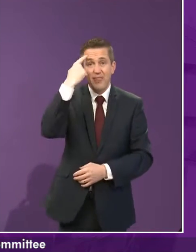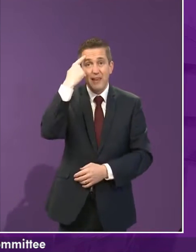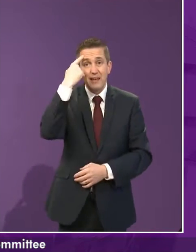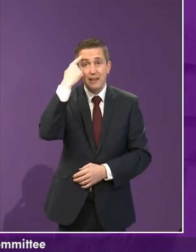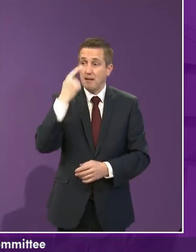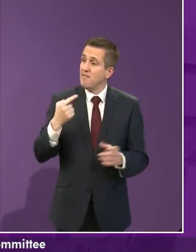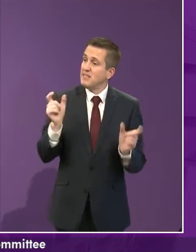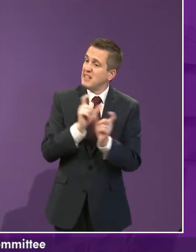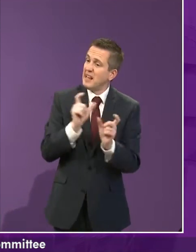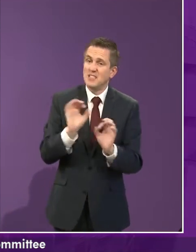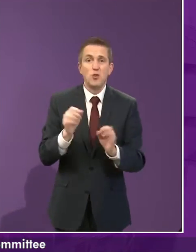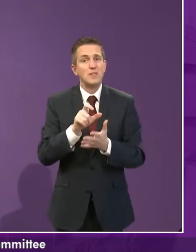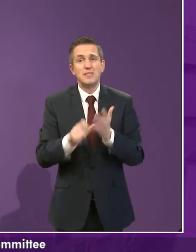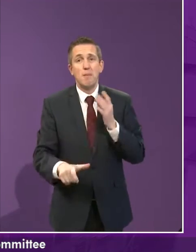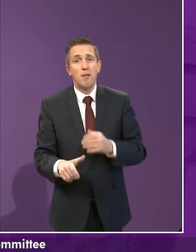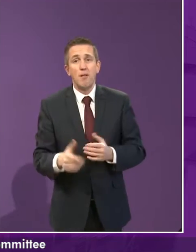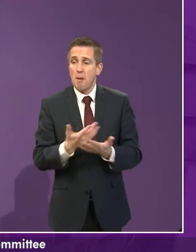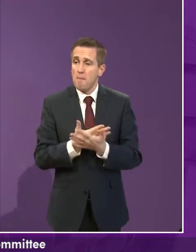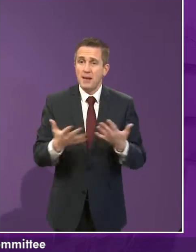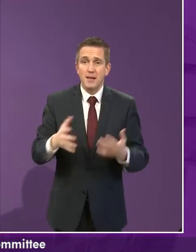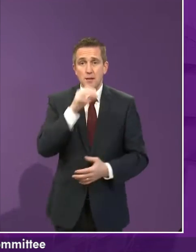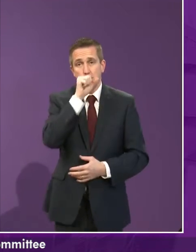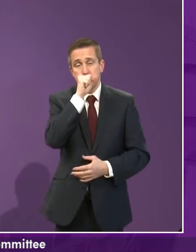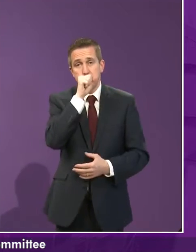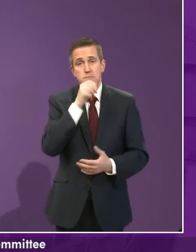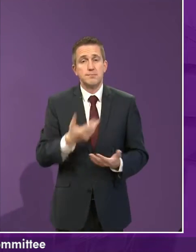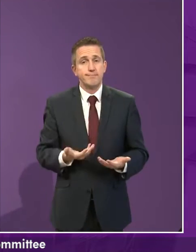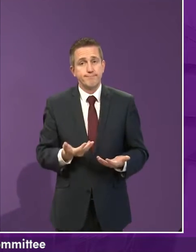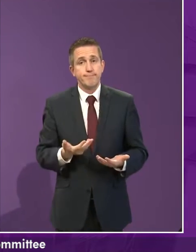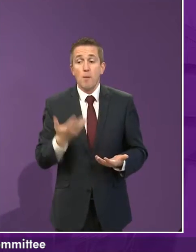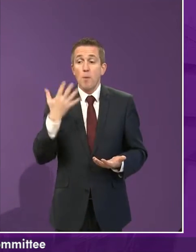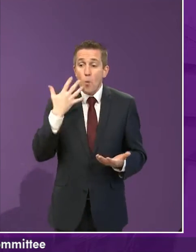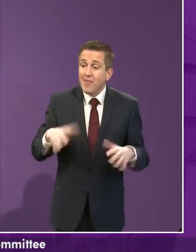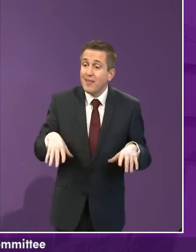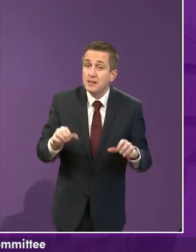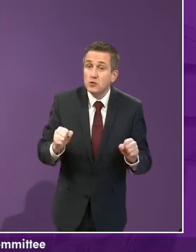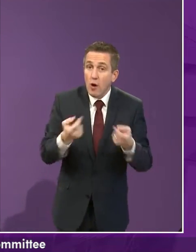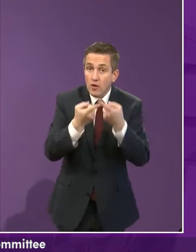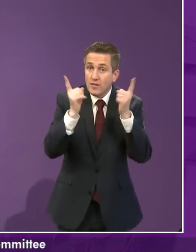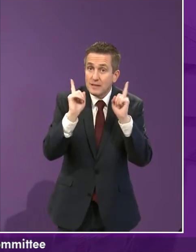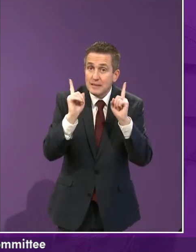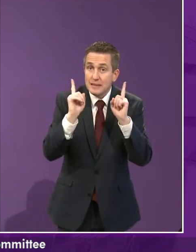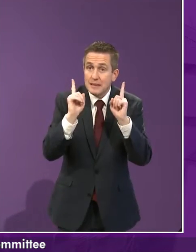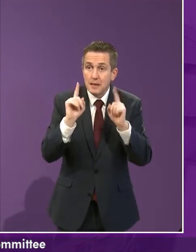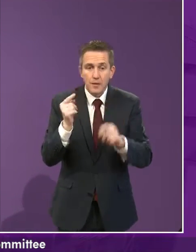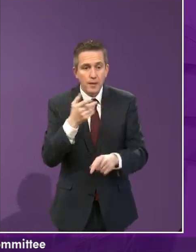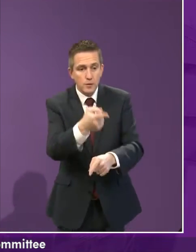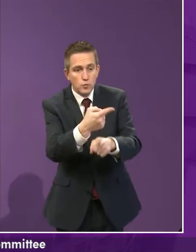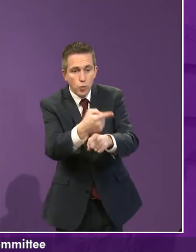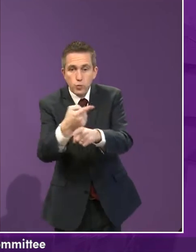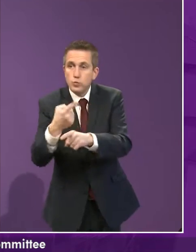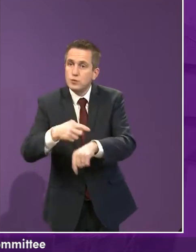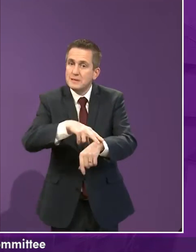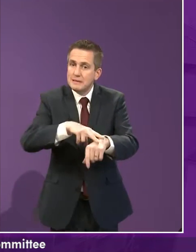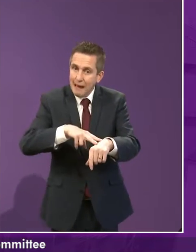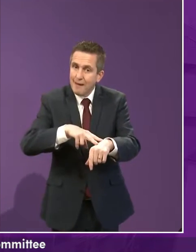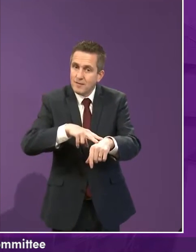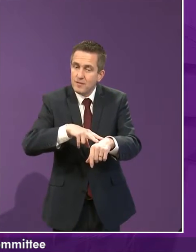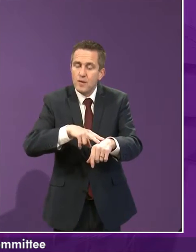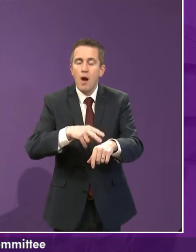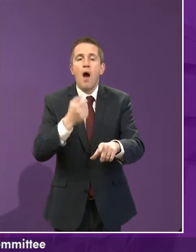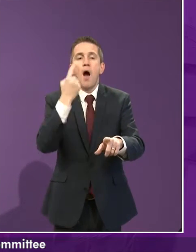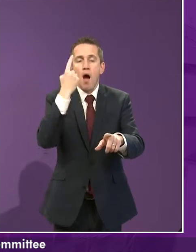have dyslexia. They don't declare it, they don't disclose it. So we find at induction and enrolment, they come up to talk to the team, and the support is put